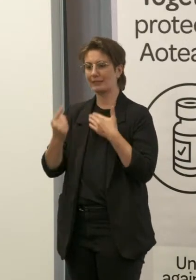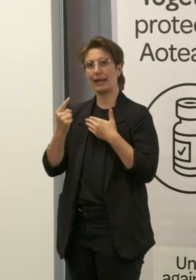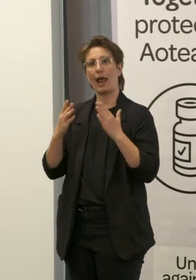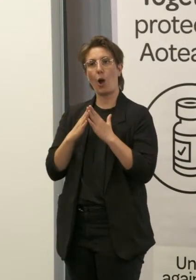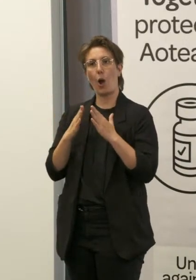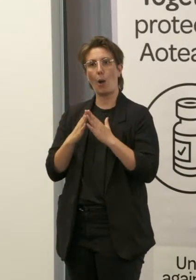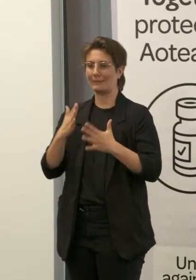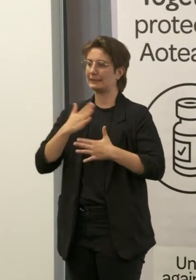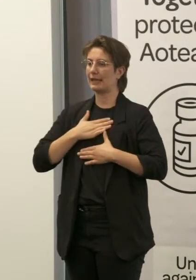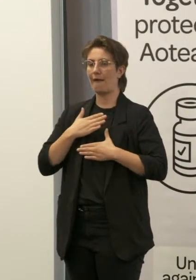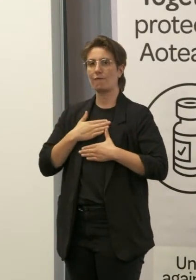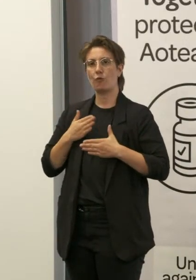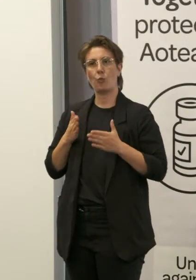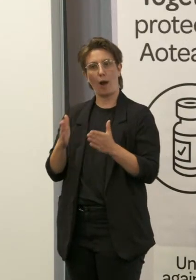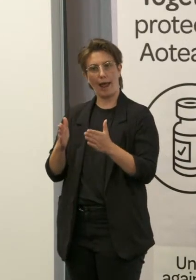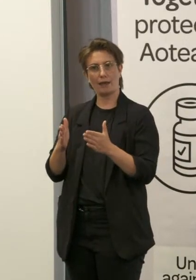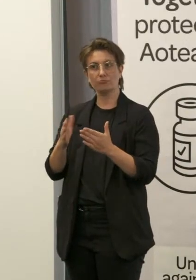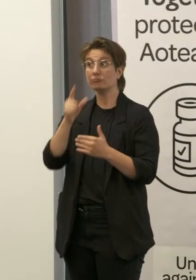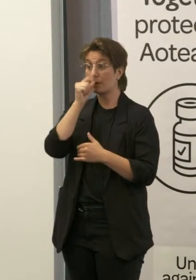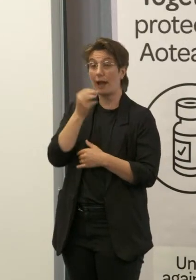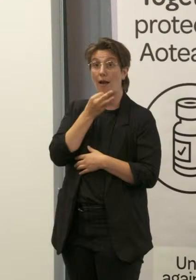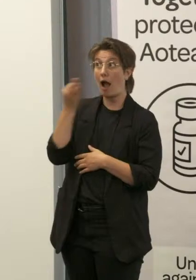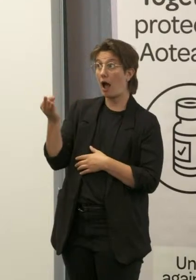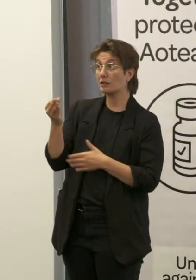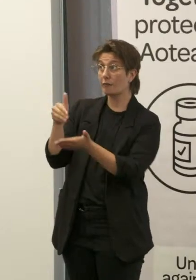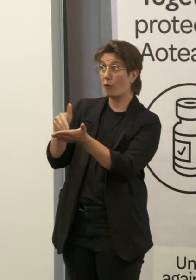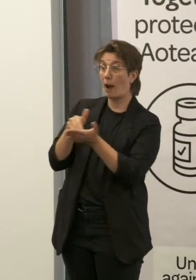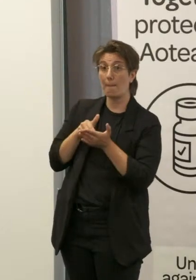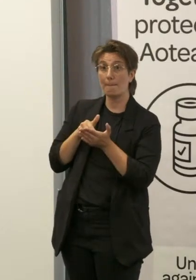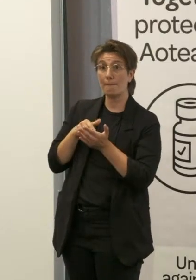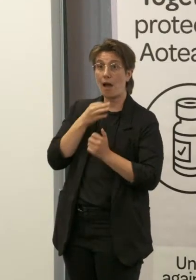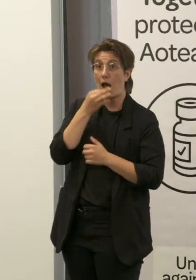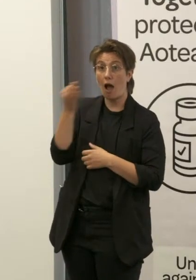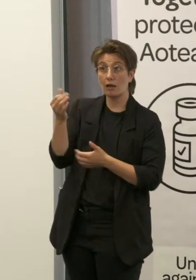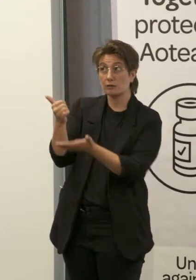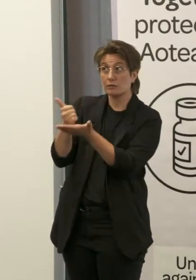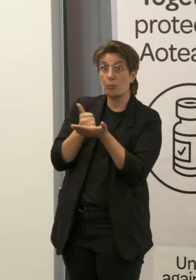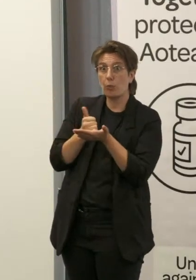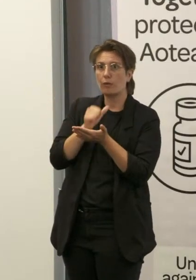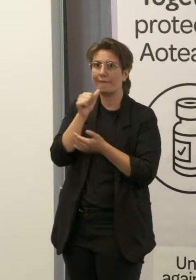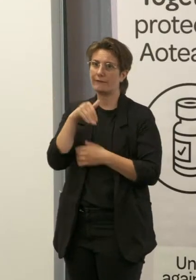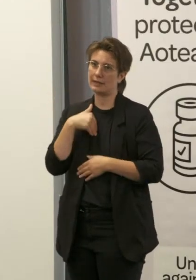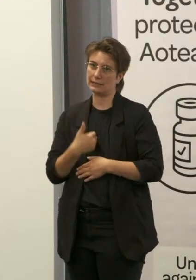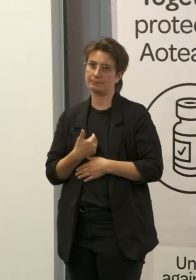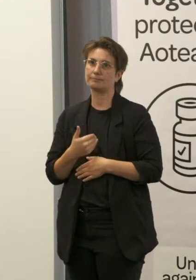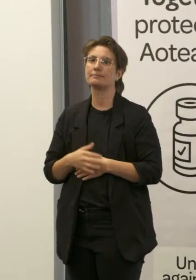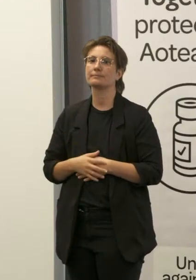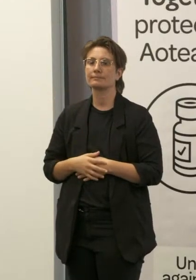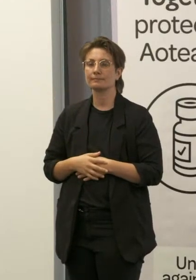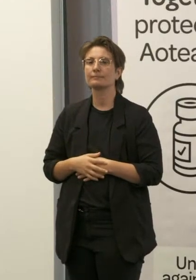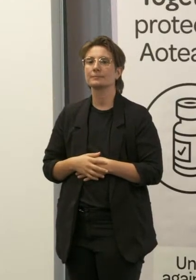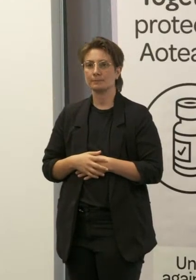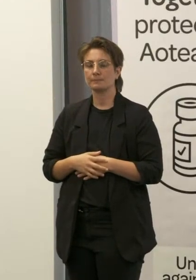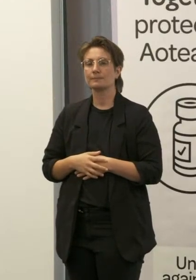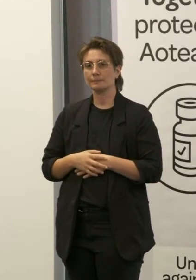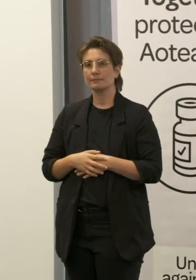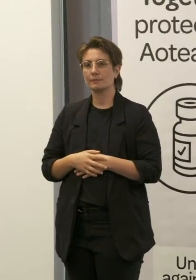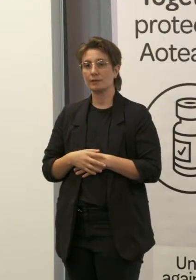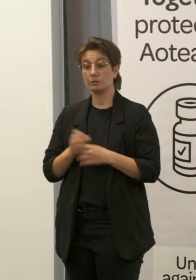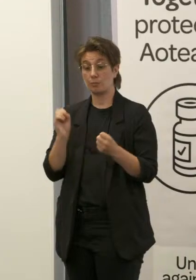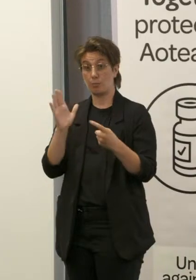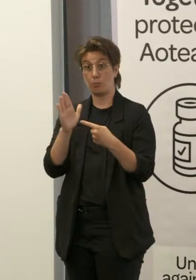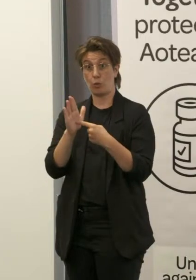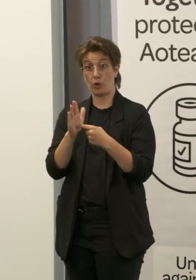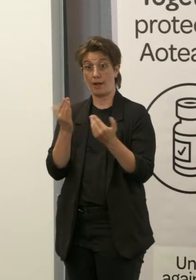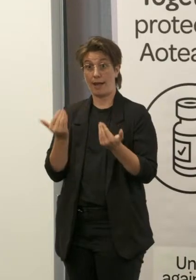health support when required, and also with the welfare support. But I want to highlight that really for us, the key things now are